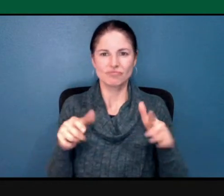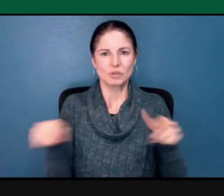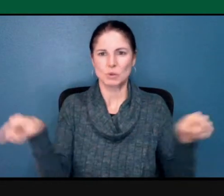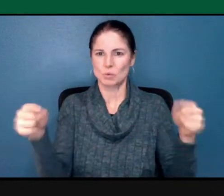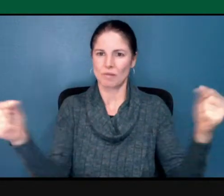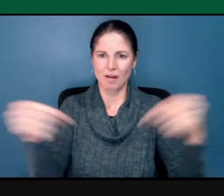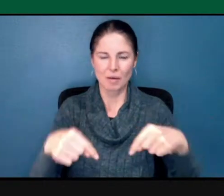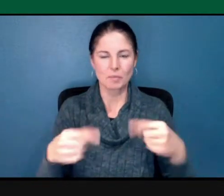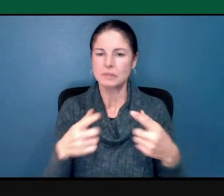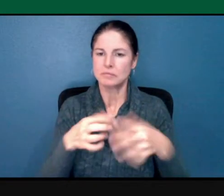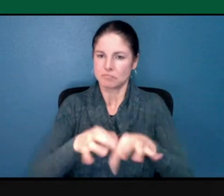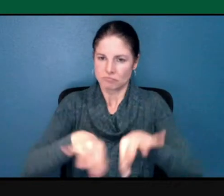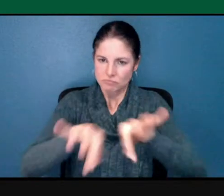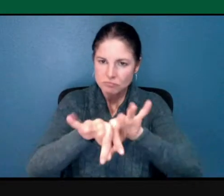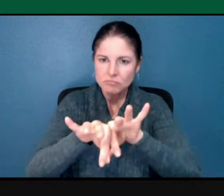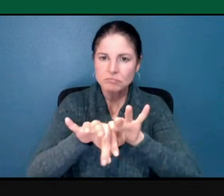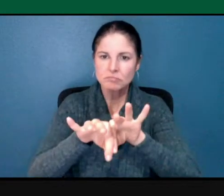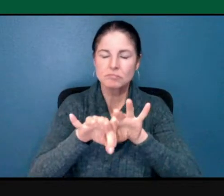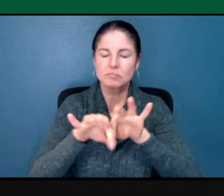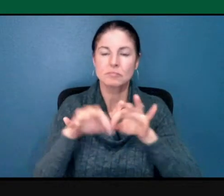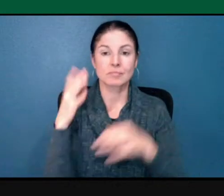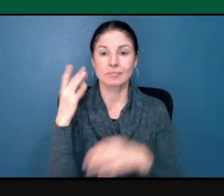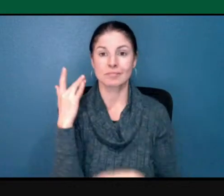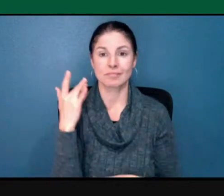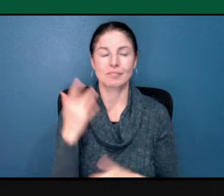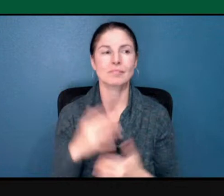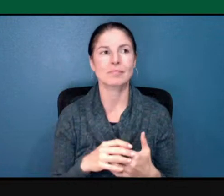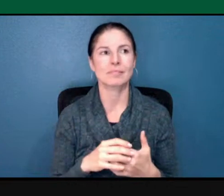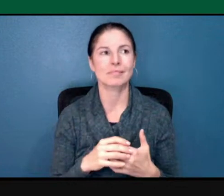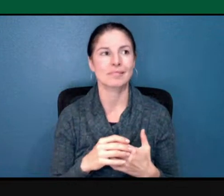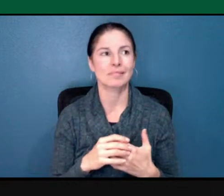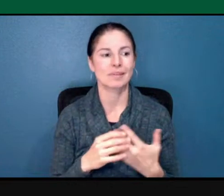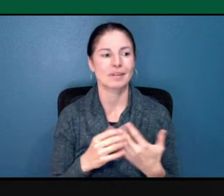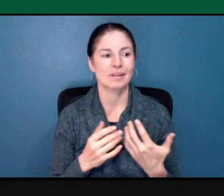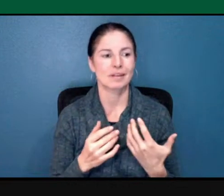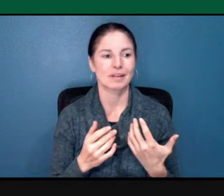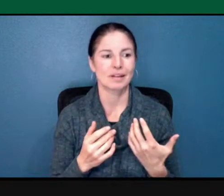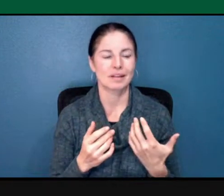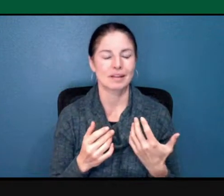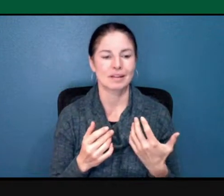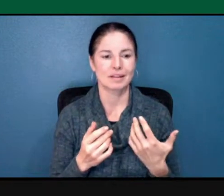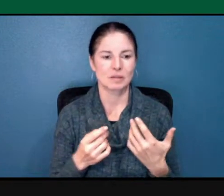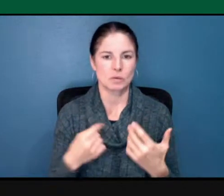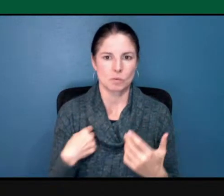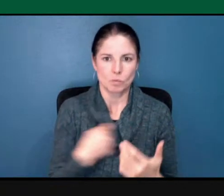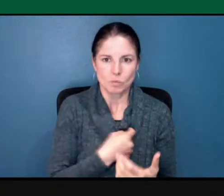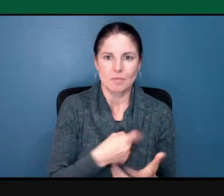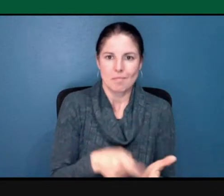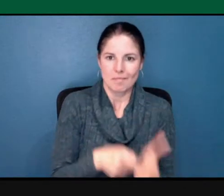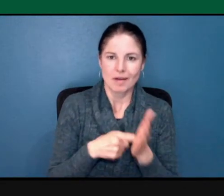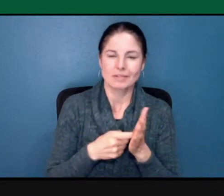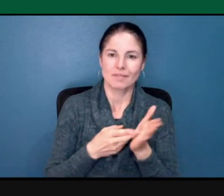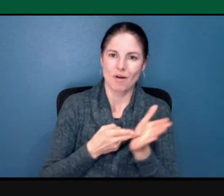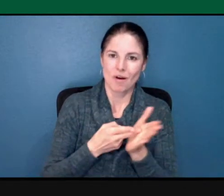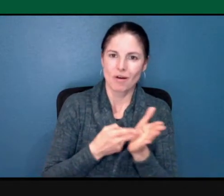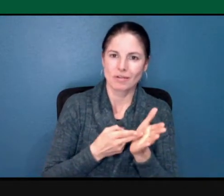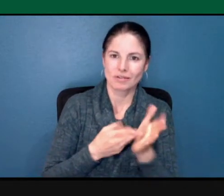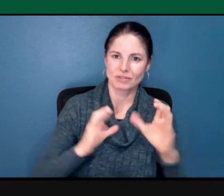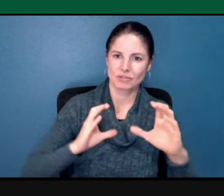the honest conversations about prejudice